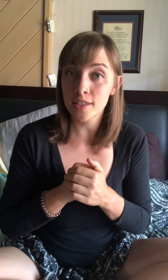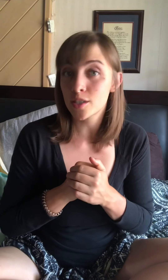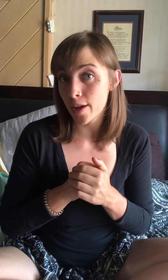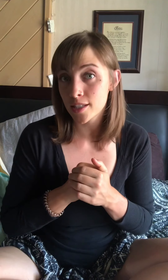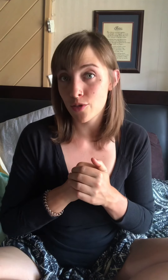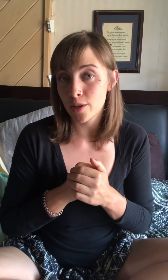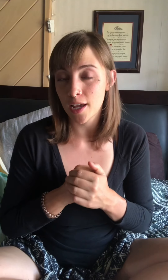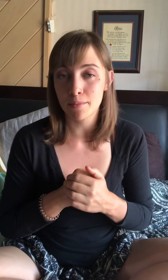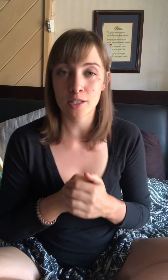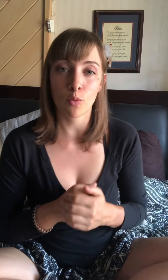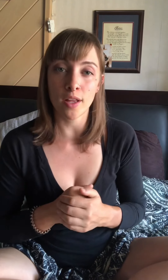twice, and 3 times. So once,